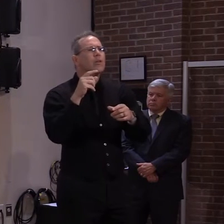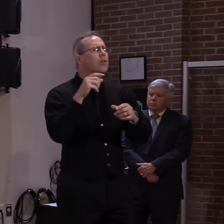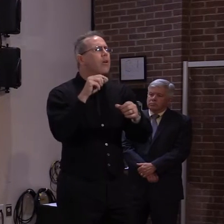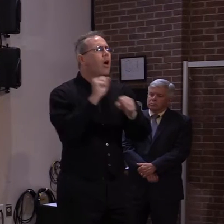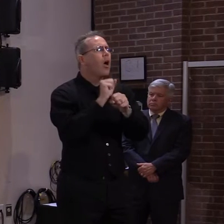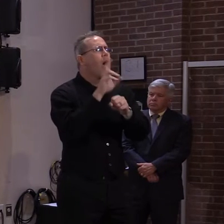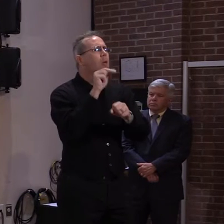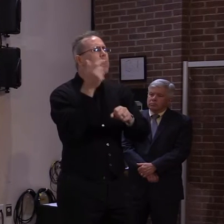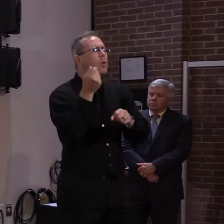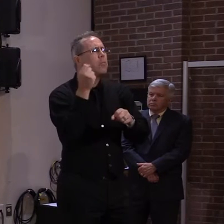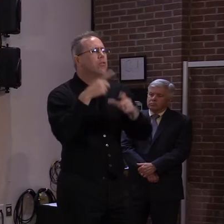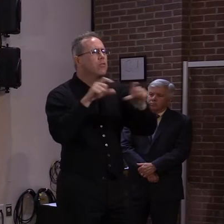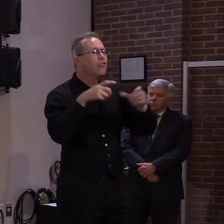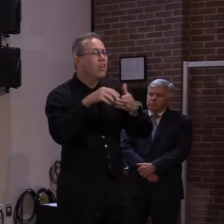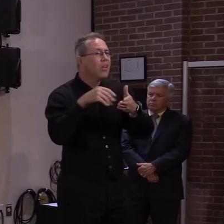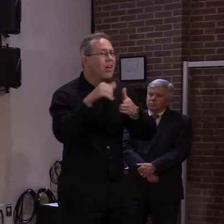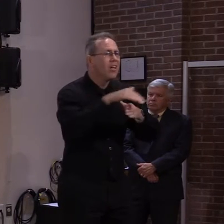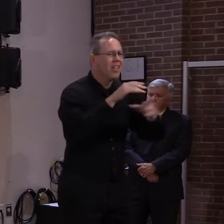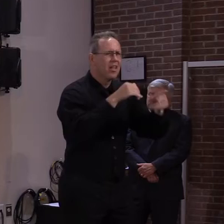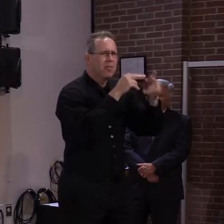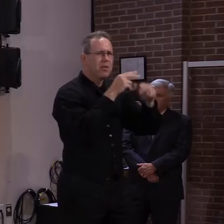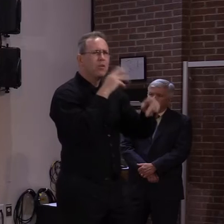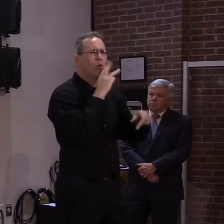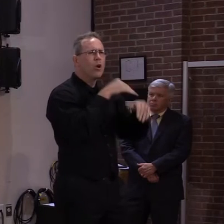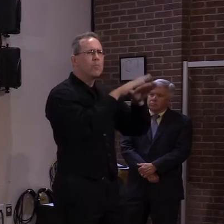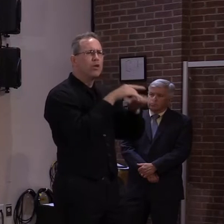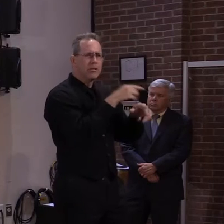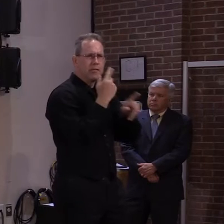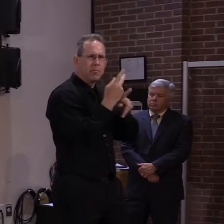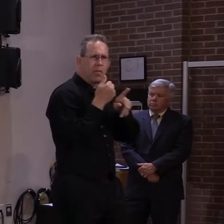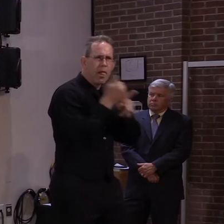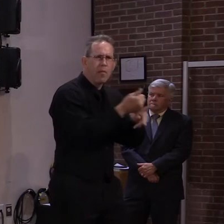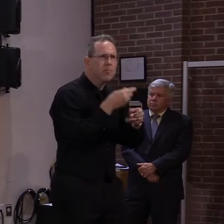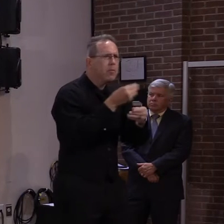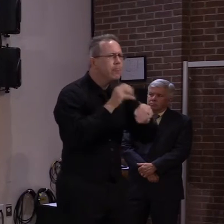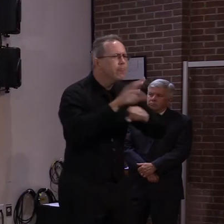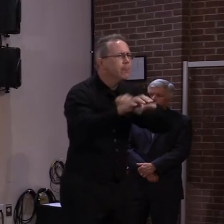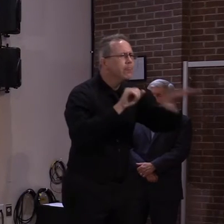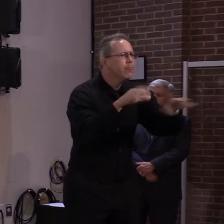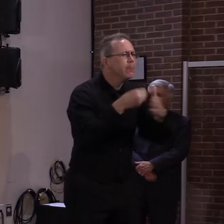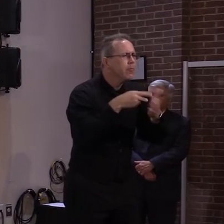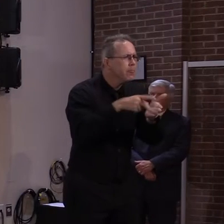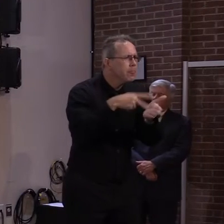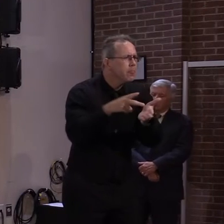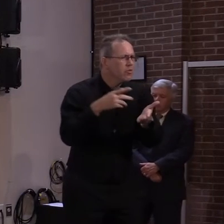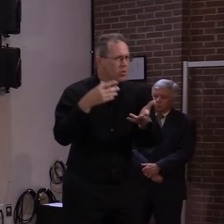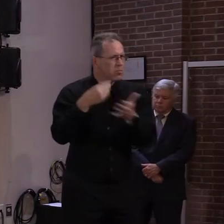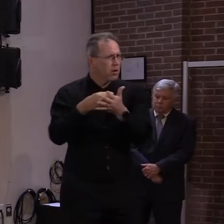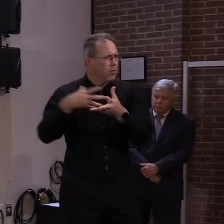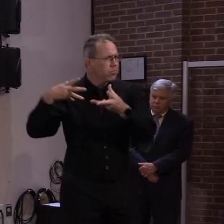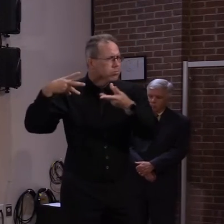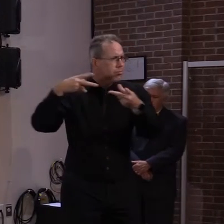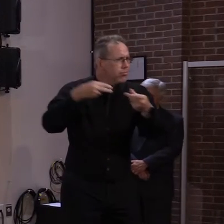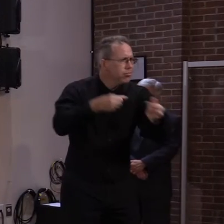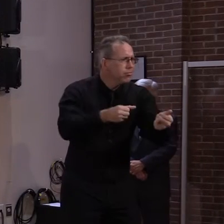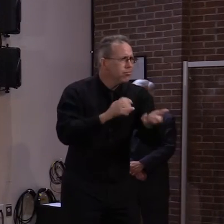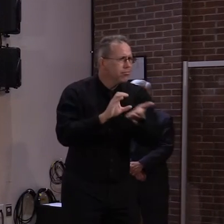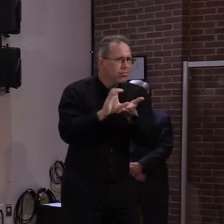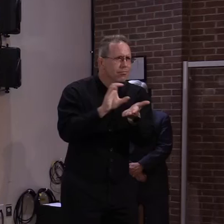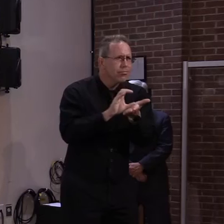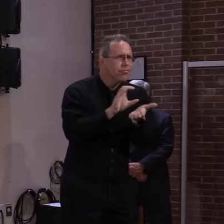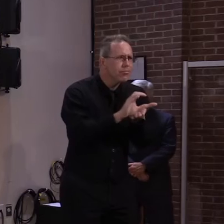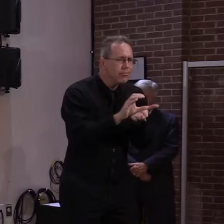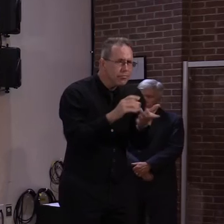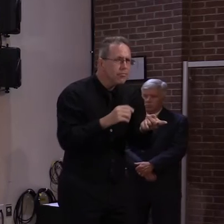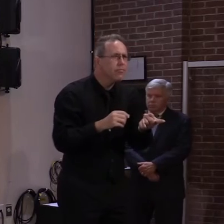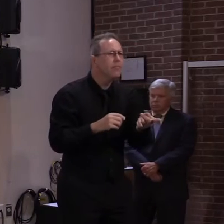just wondering, I know they got a $6 million veggie grant from the state to lease that space and start start working there. And I was just wondering, maybe this is a question